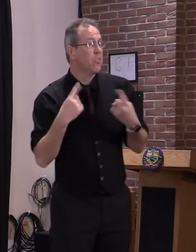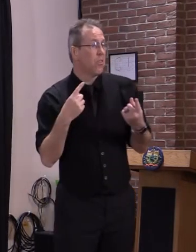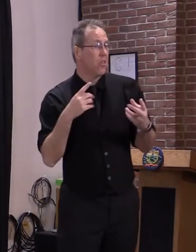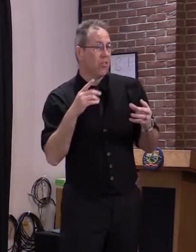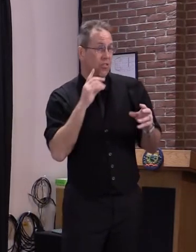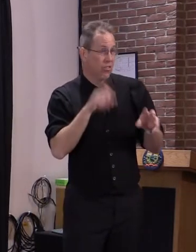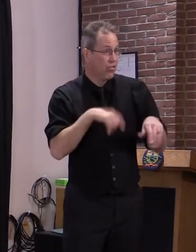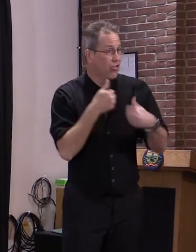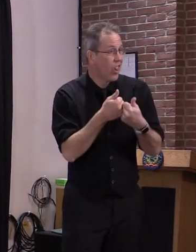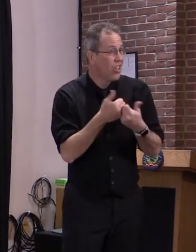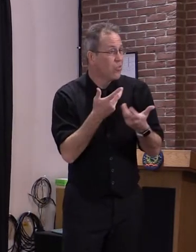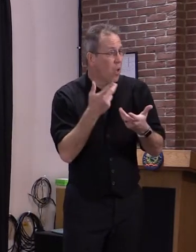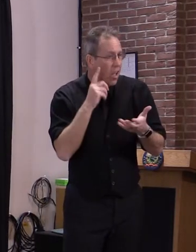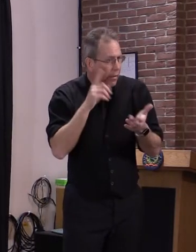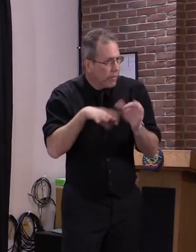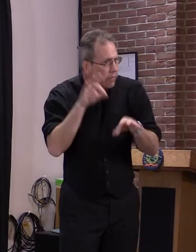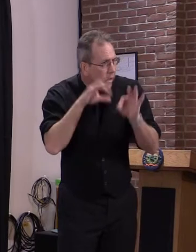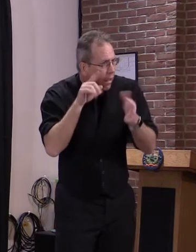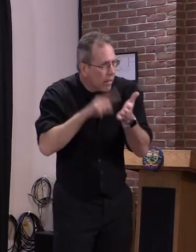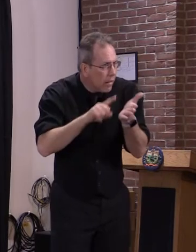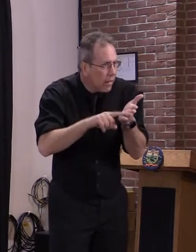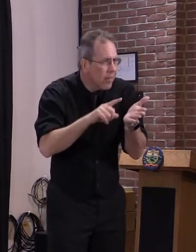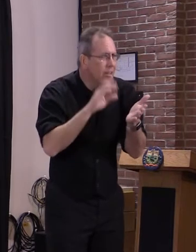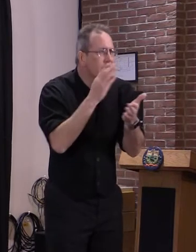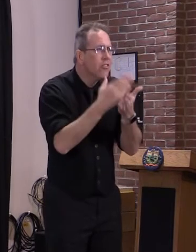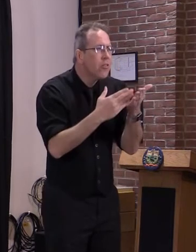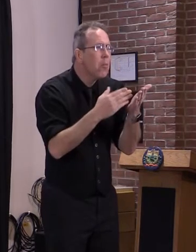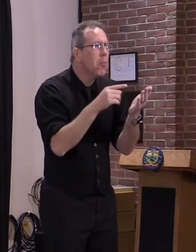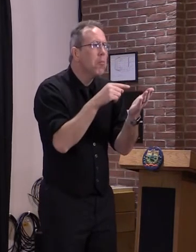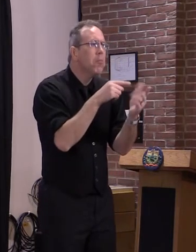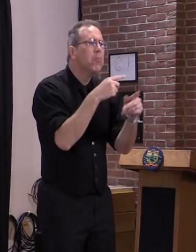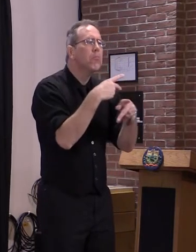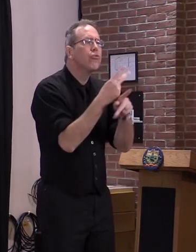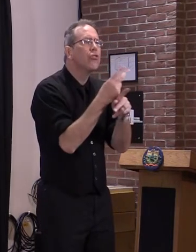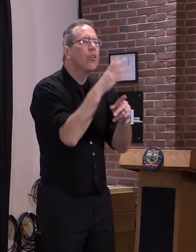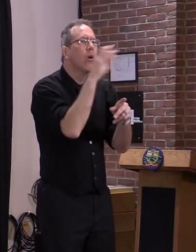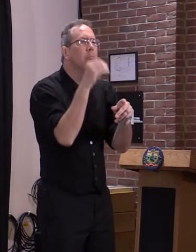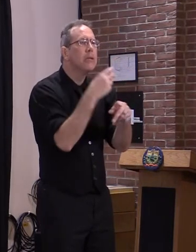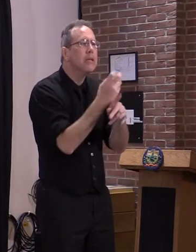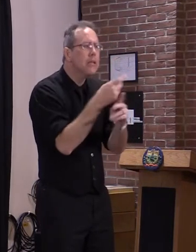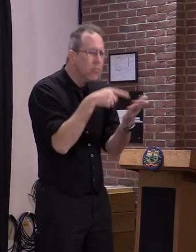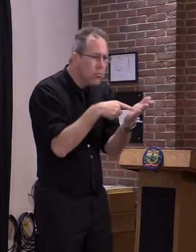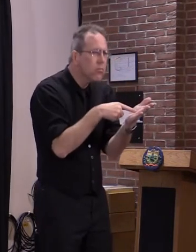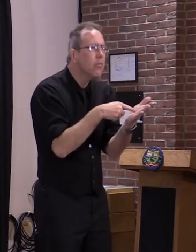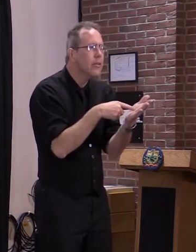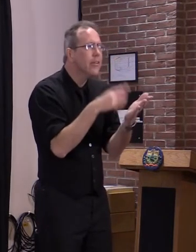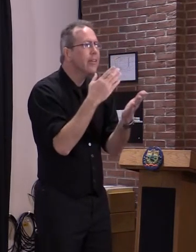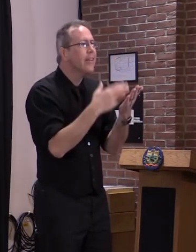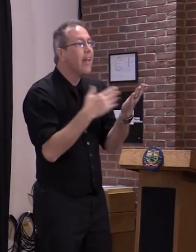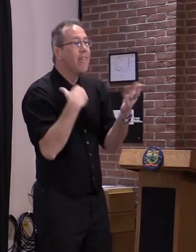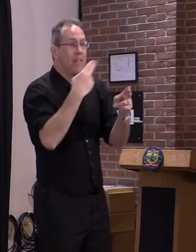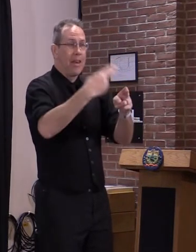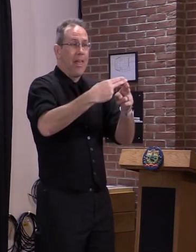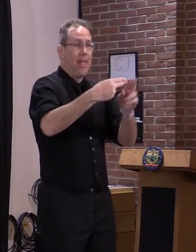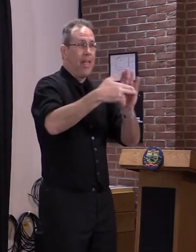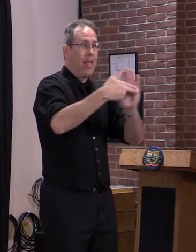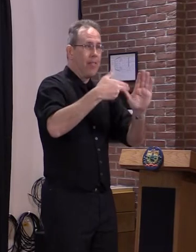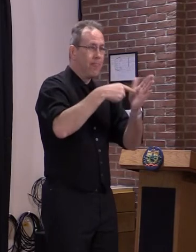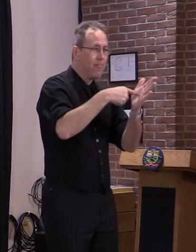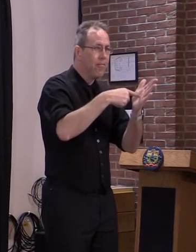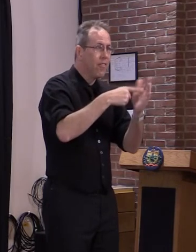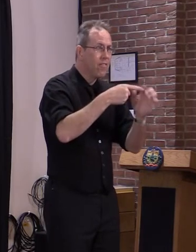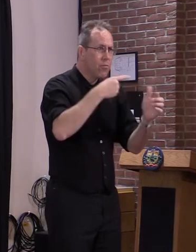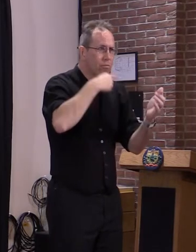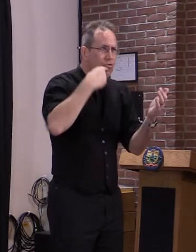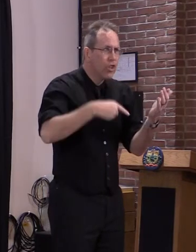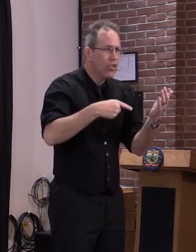in terms of which products actually have Russian, I guess, roots. Some of them